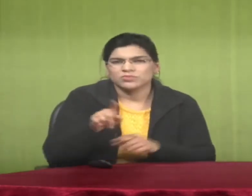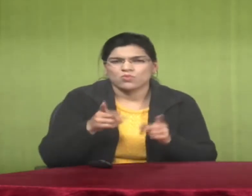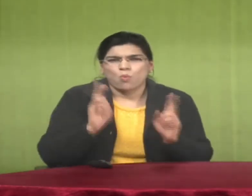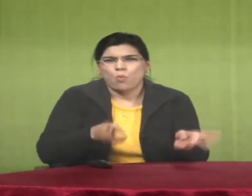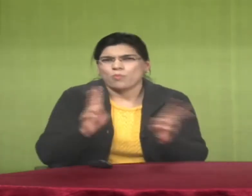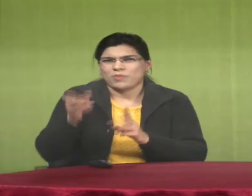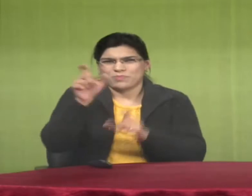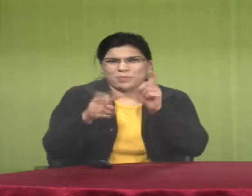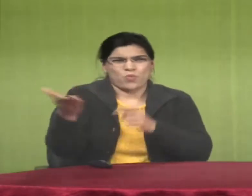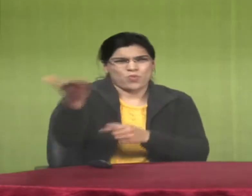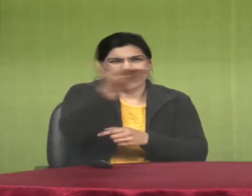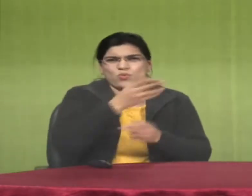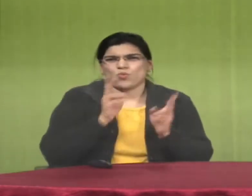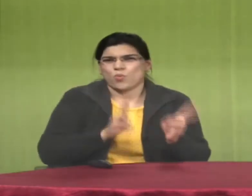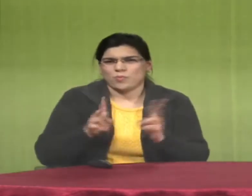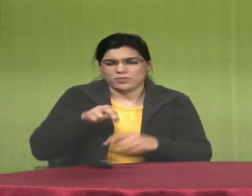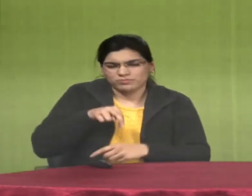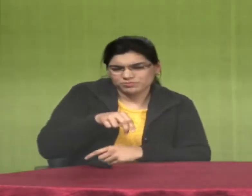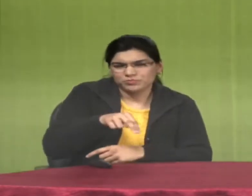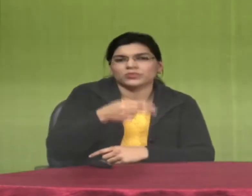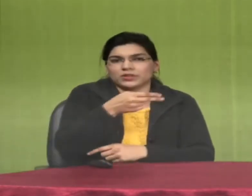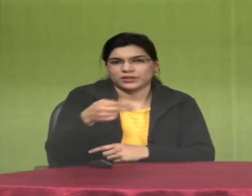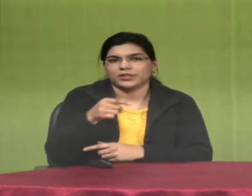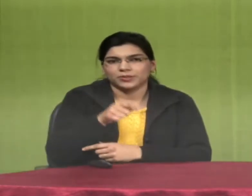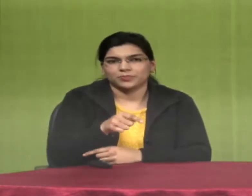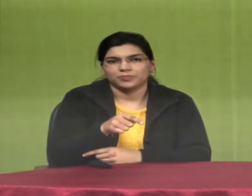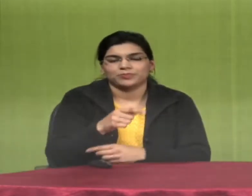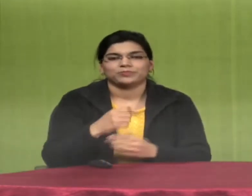11th word is on foot, walking.